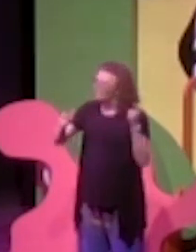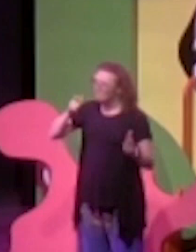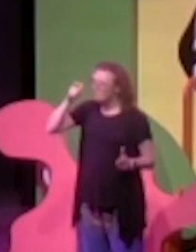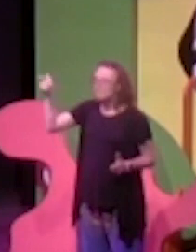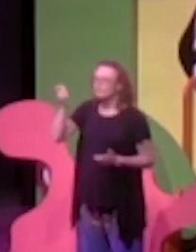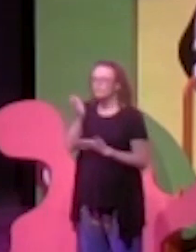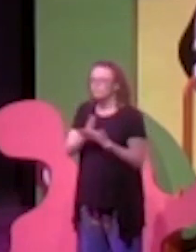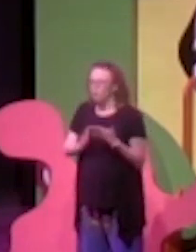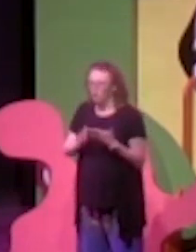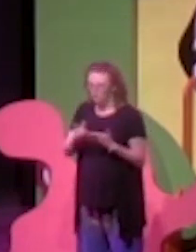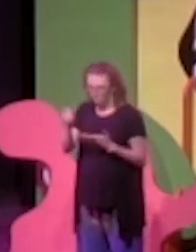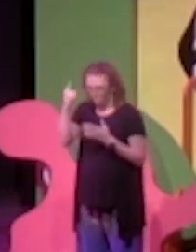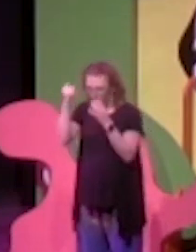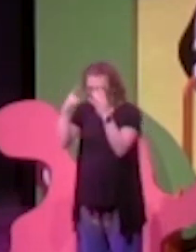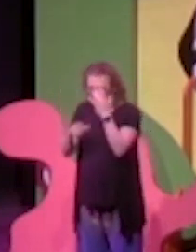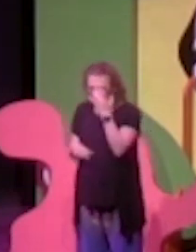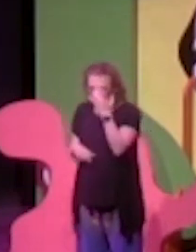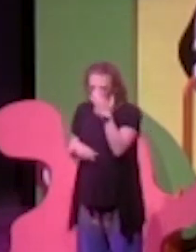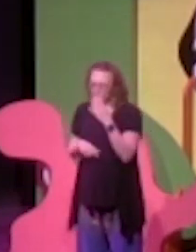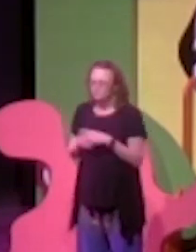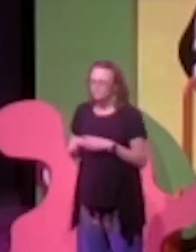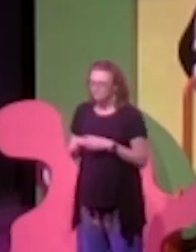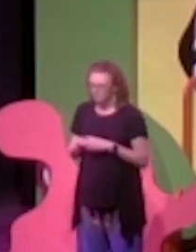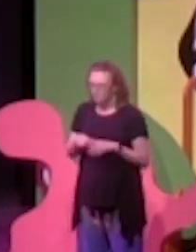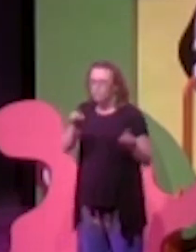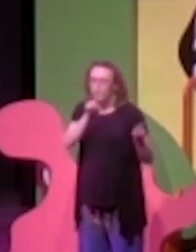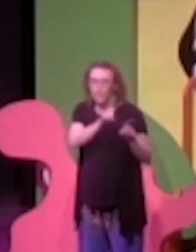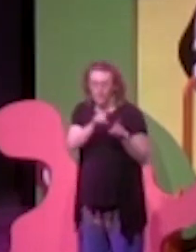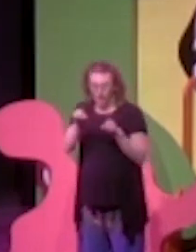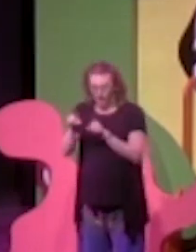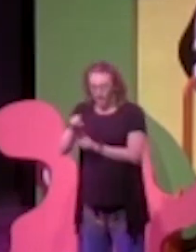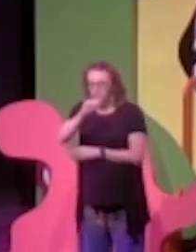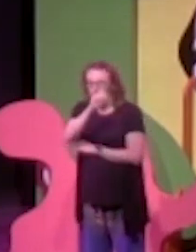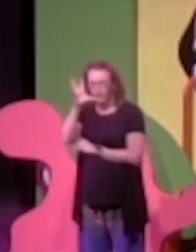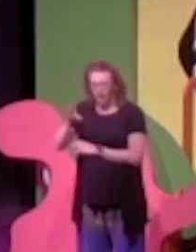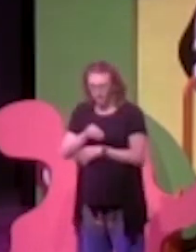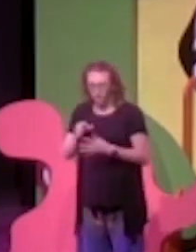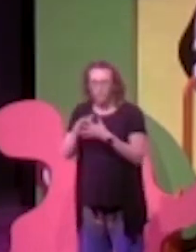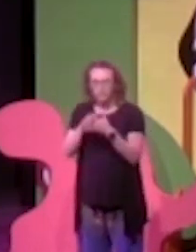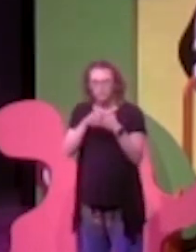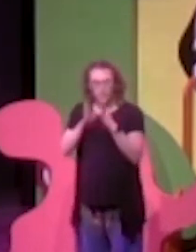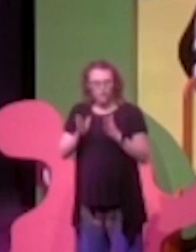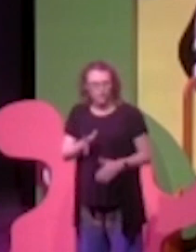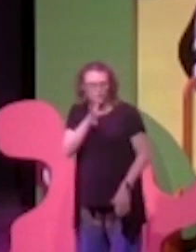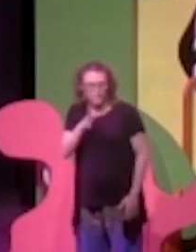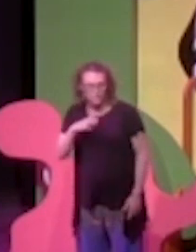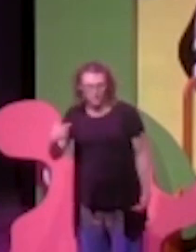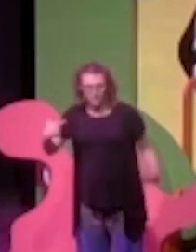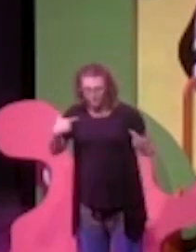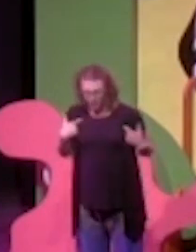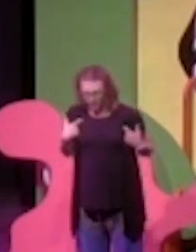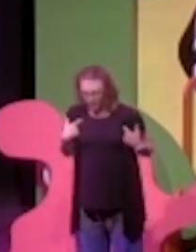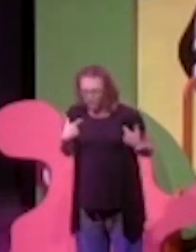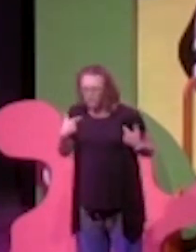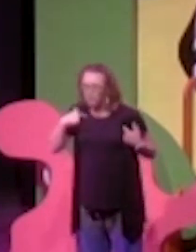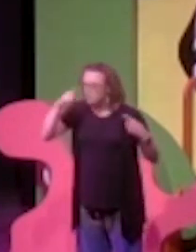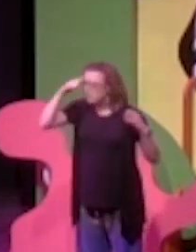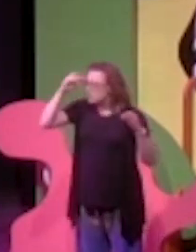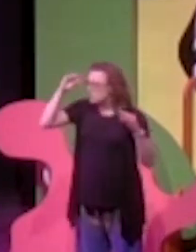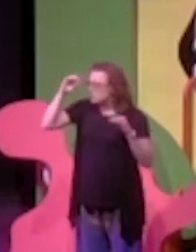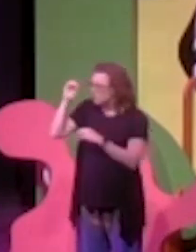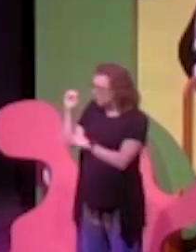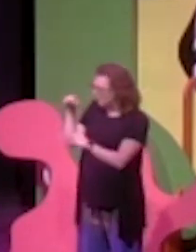an African-American woman, when I think about equity, I think about